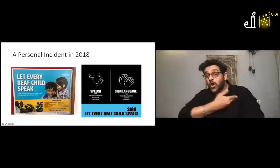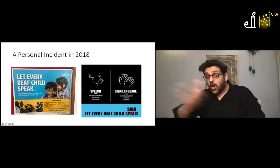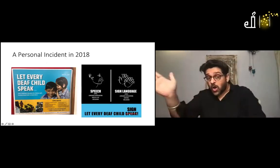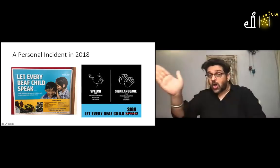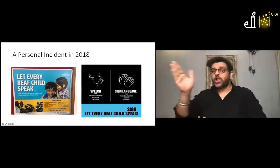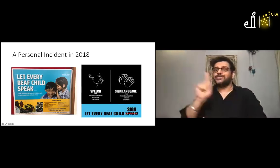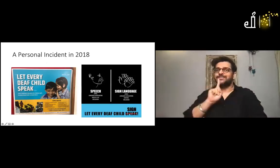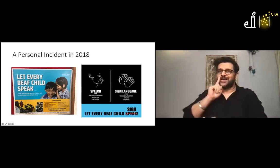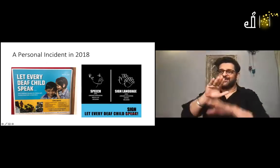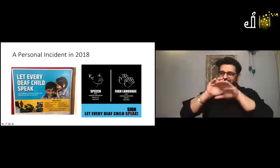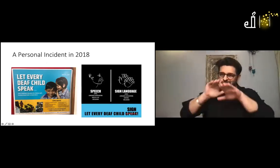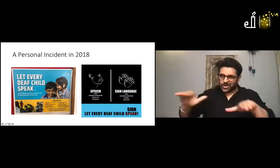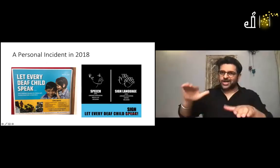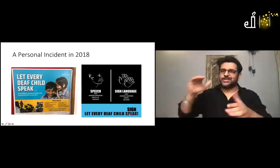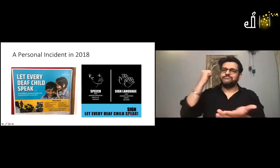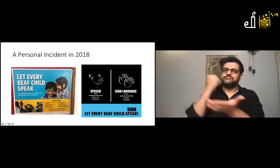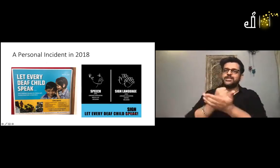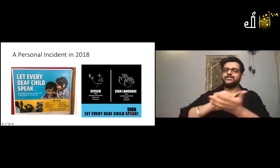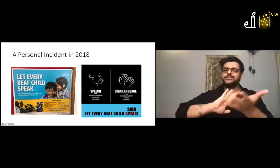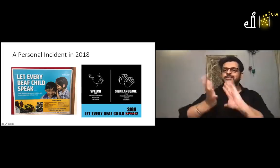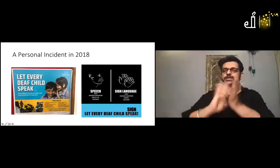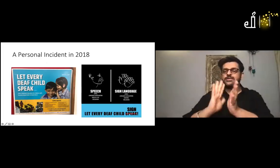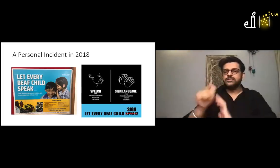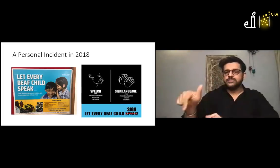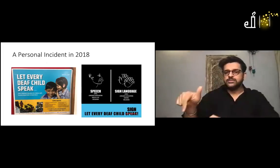this. All deaf